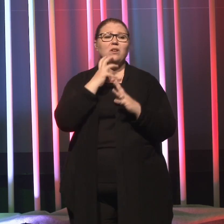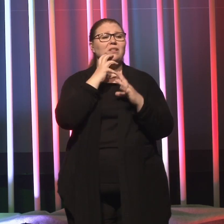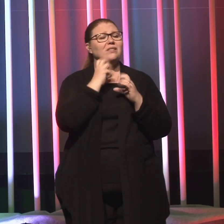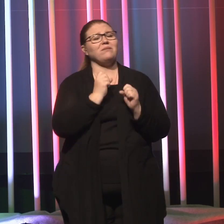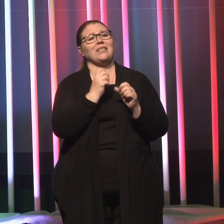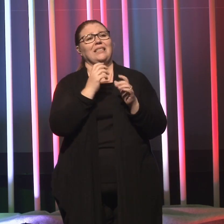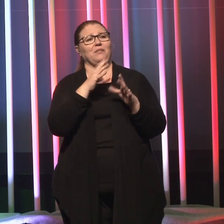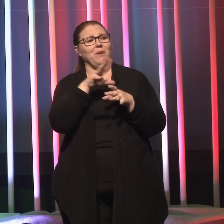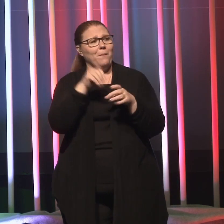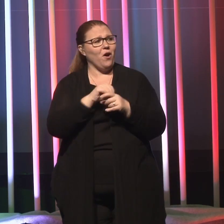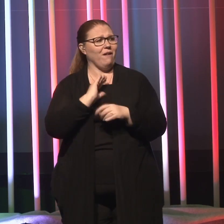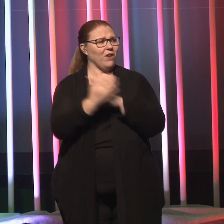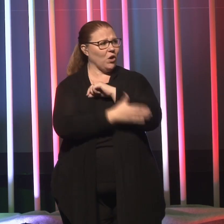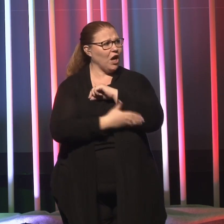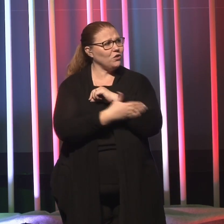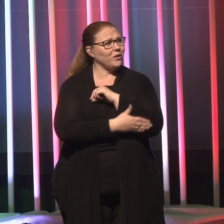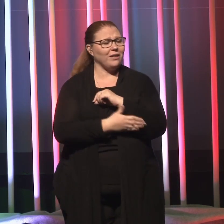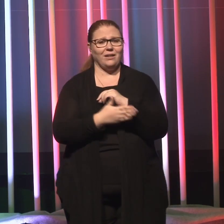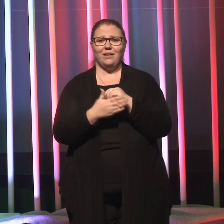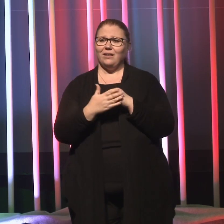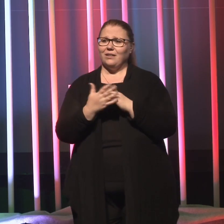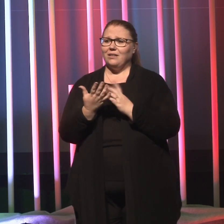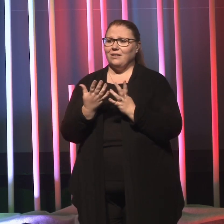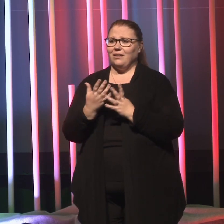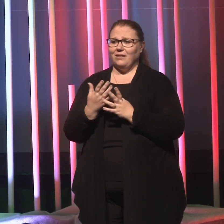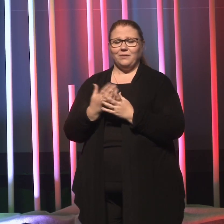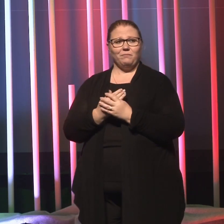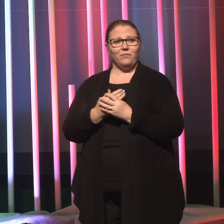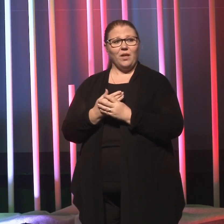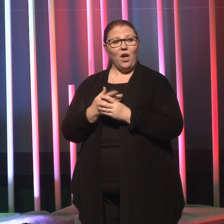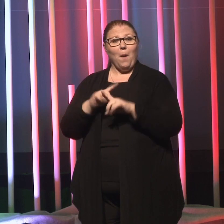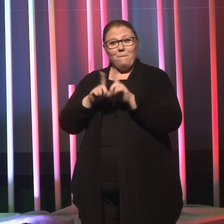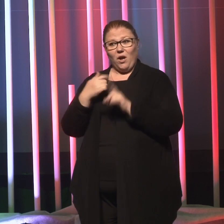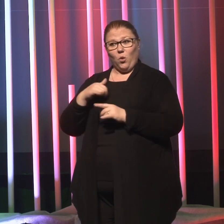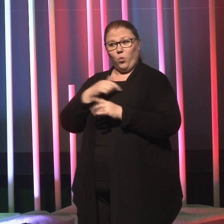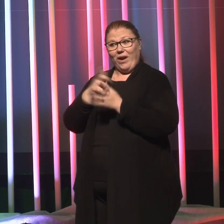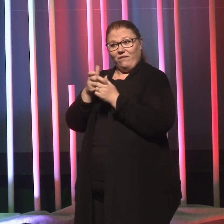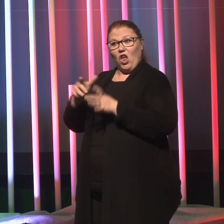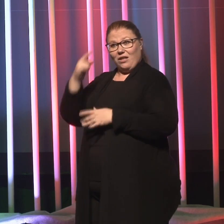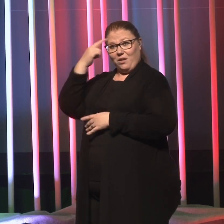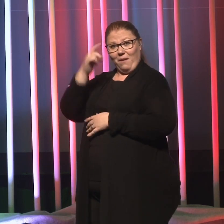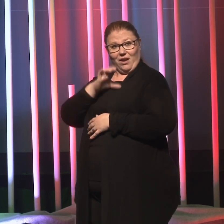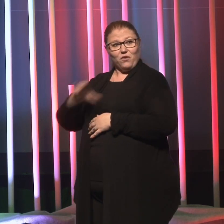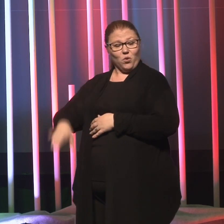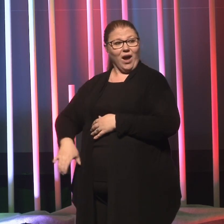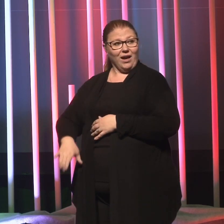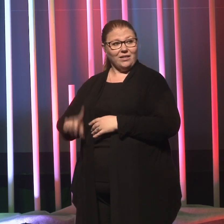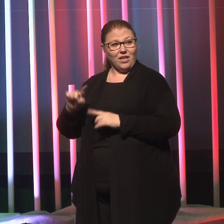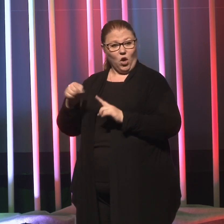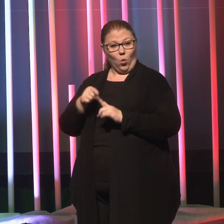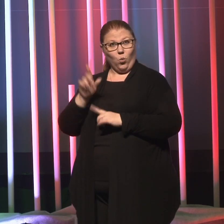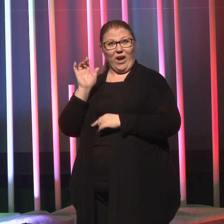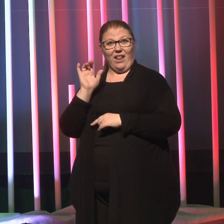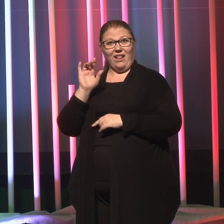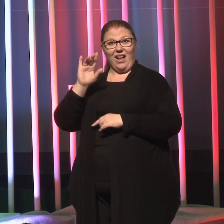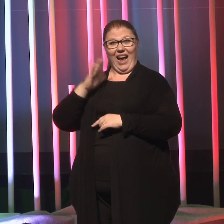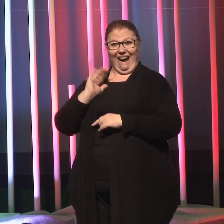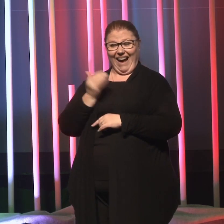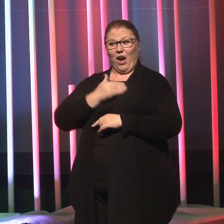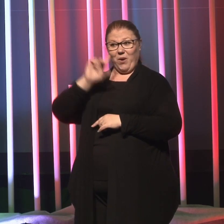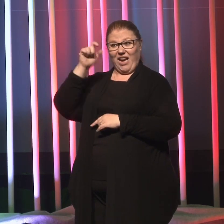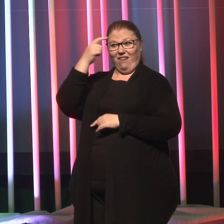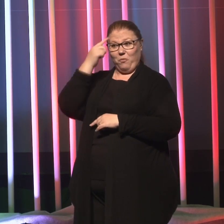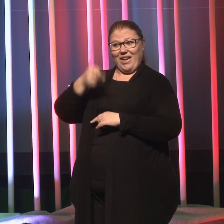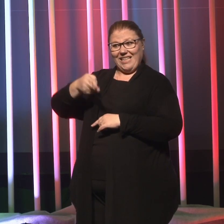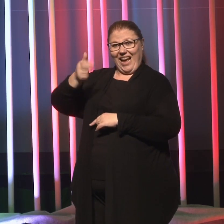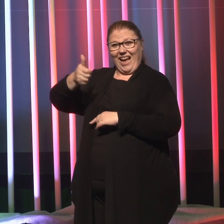part of. I'm very grateful to be a part of. But we have lost the mind of Christ when that is of higher priority than the kingdom of